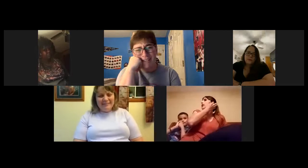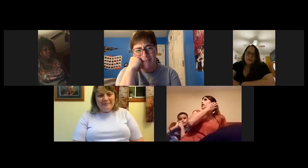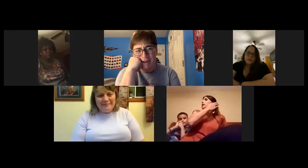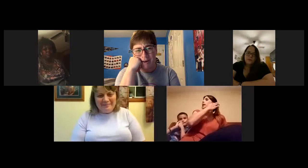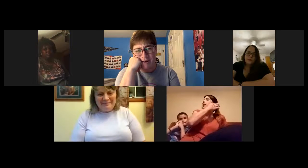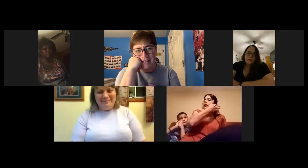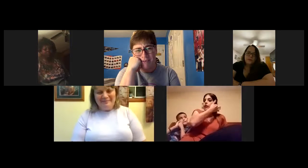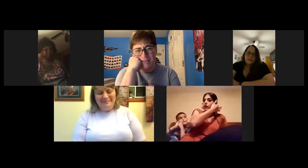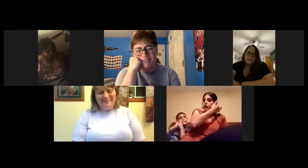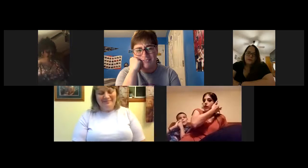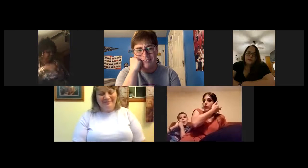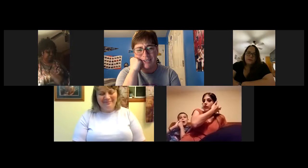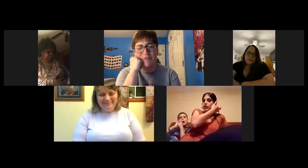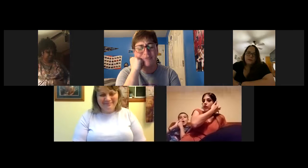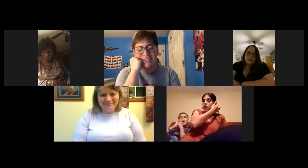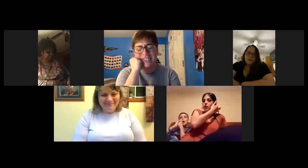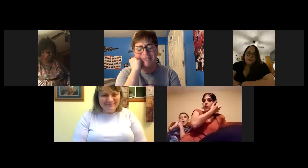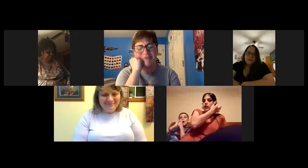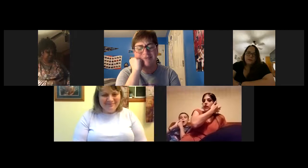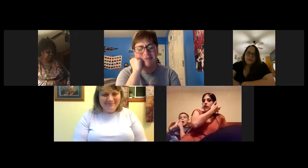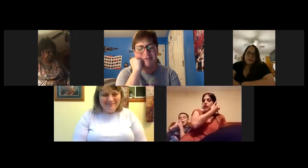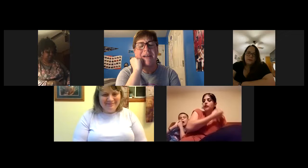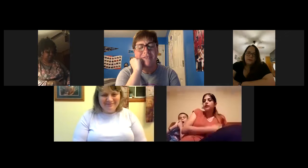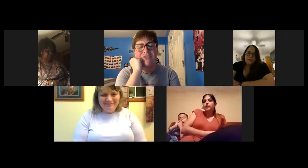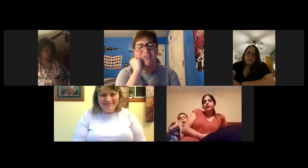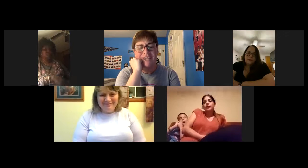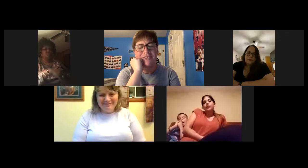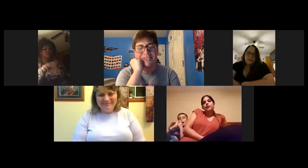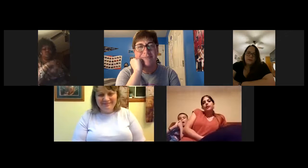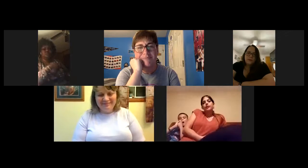to think very hard on that one. I might